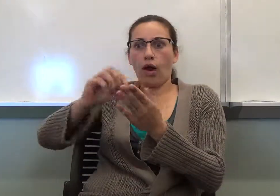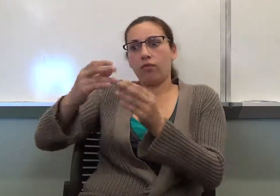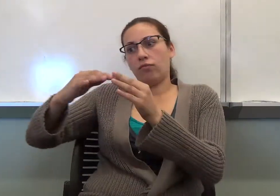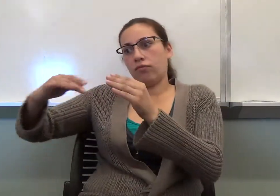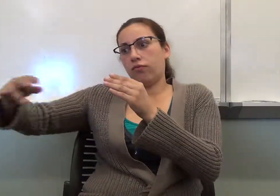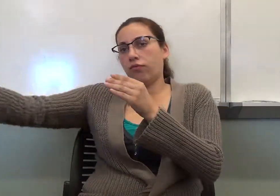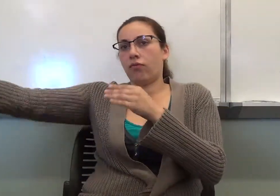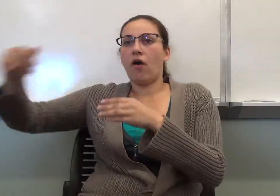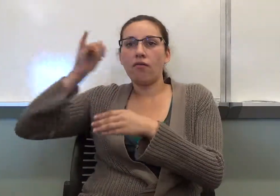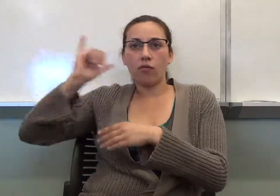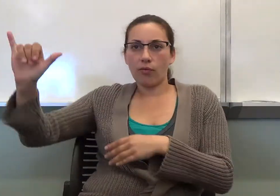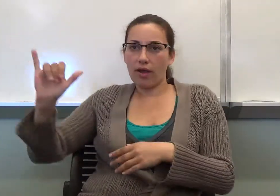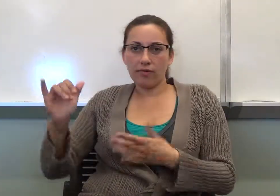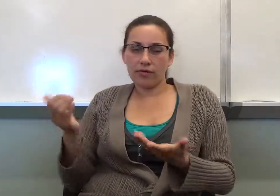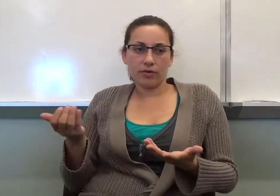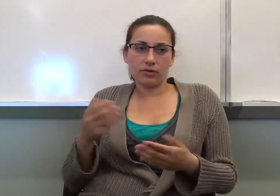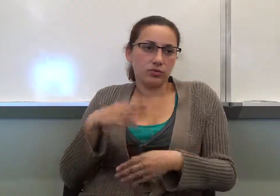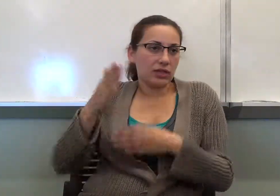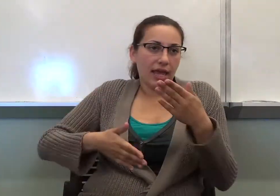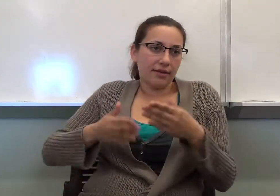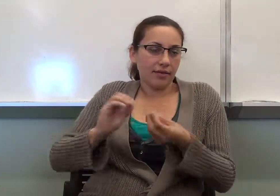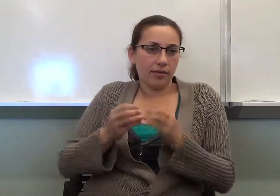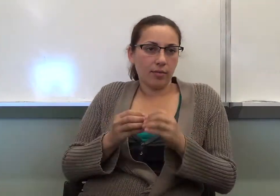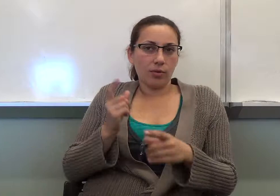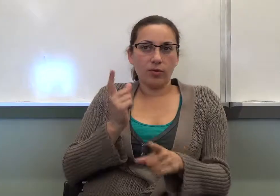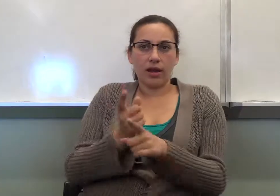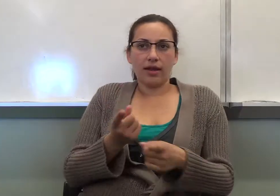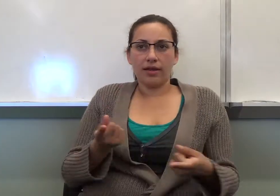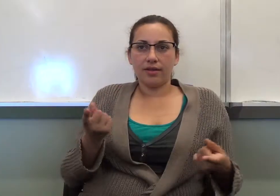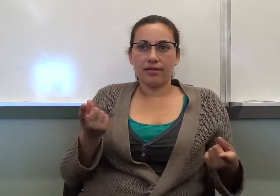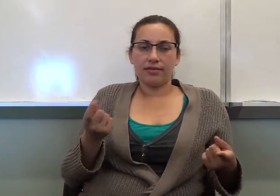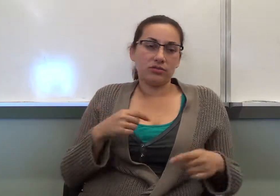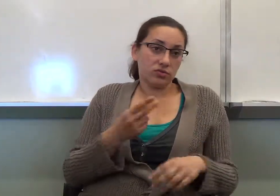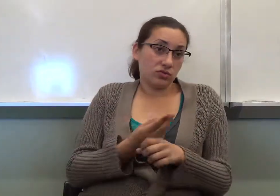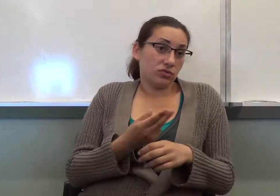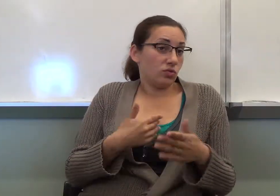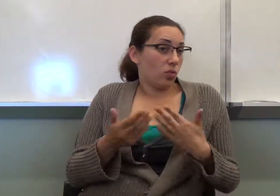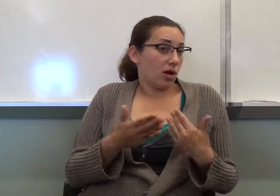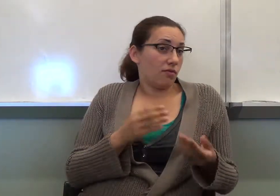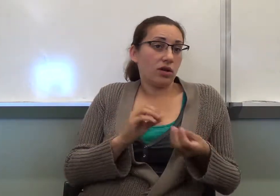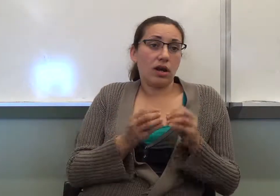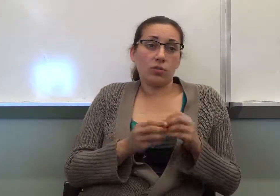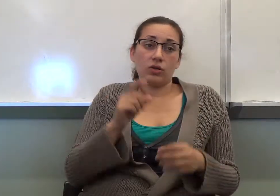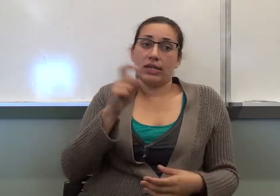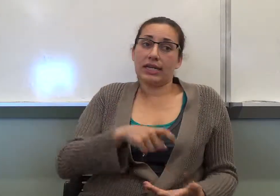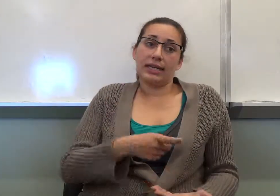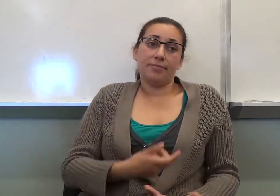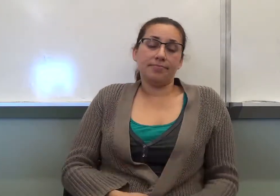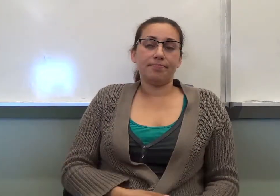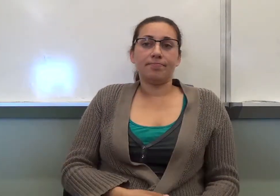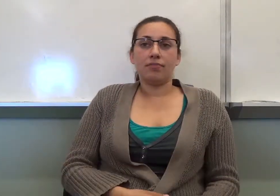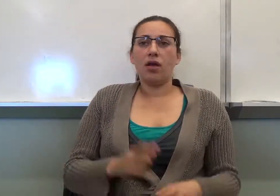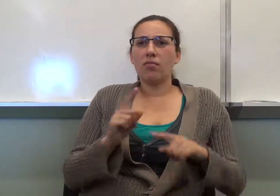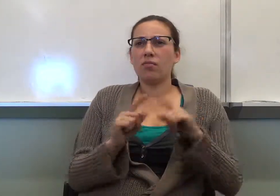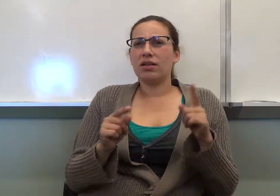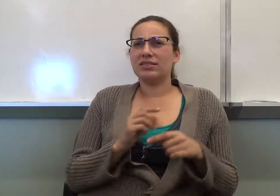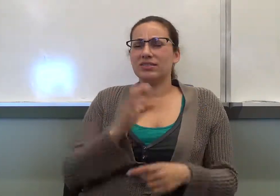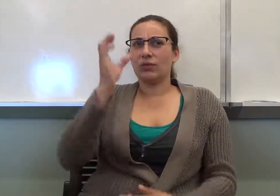the thousandths position, or whatever. So you use whatever you need. But it's strange that in our number